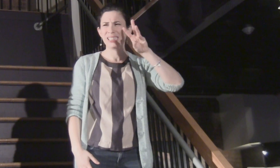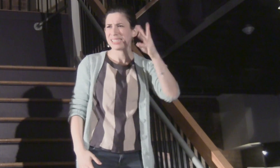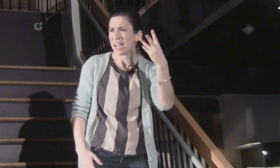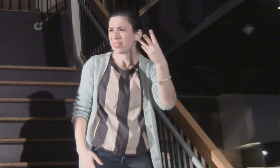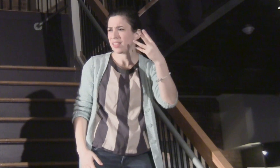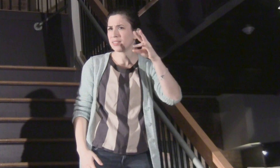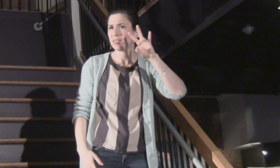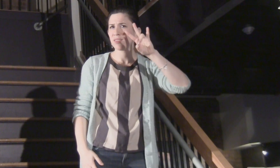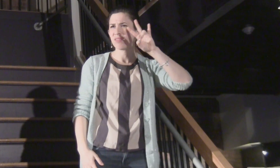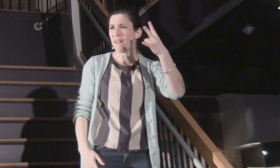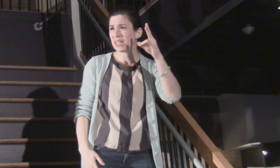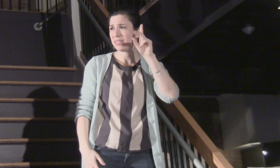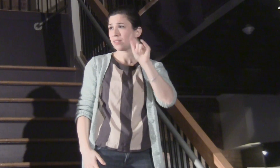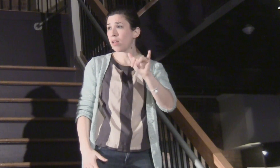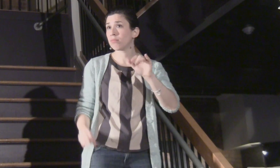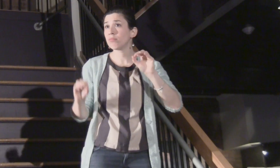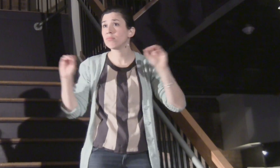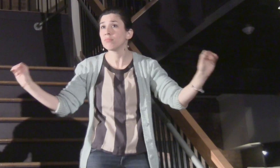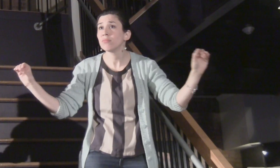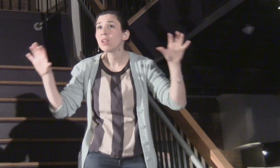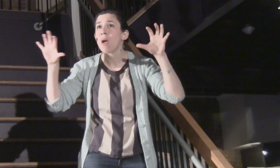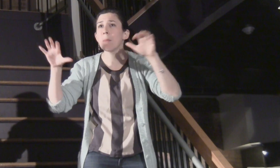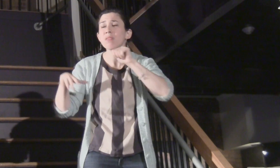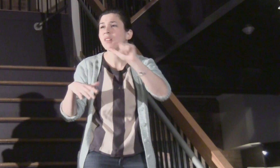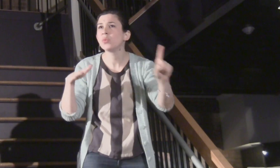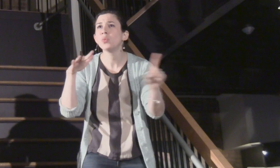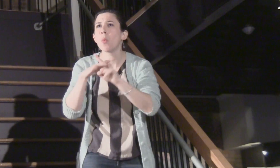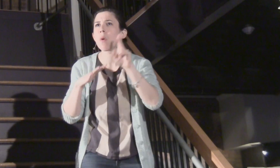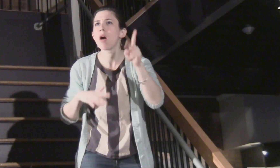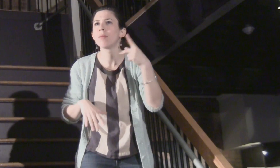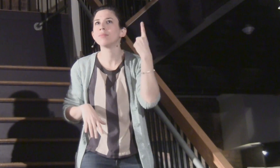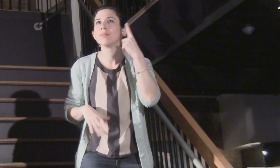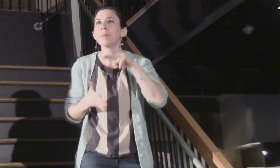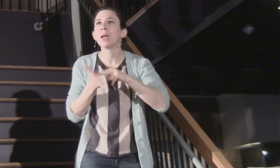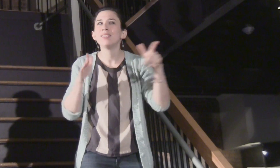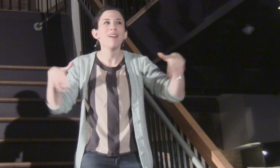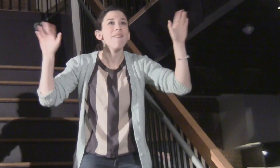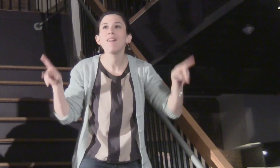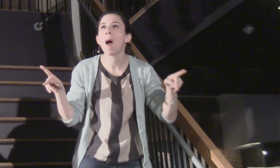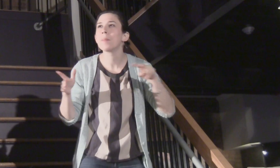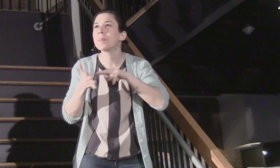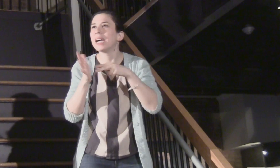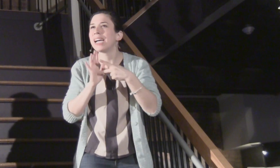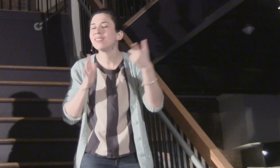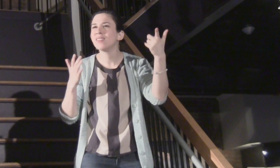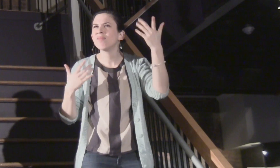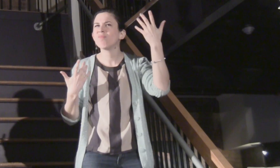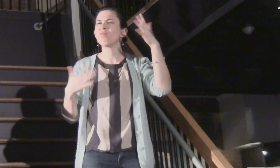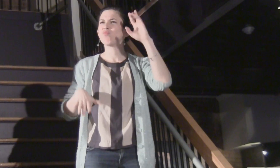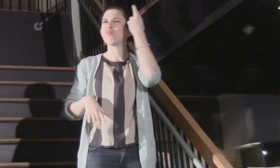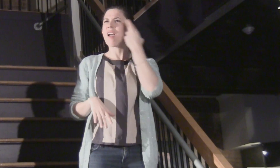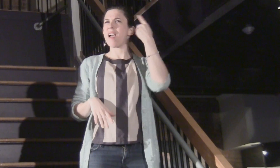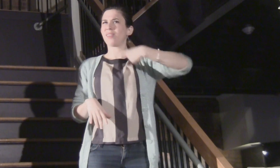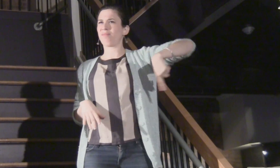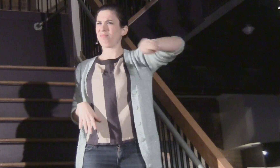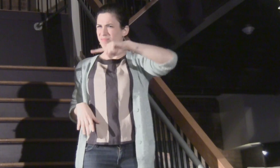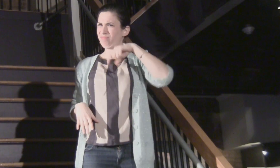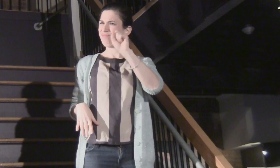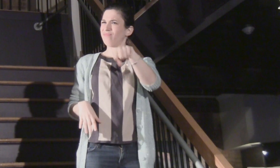the 6th night, the 7th night, no goblins appeared. So they must have given up. Maybe he